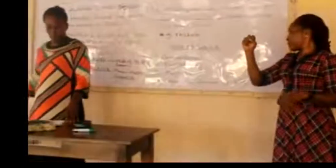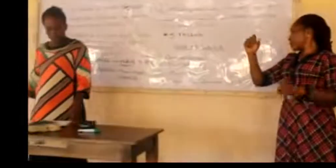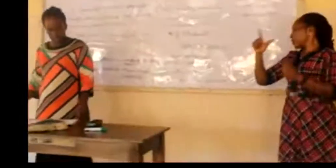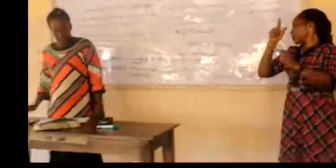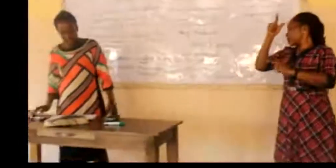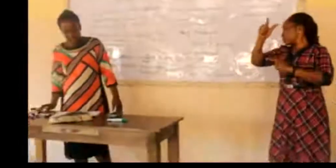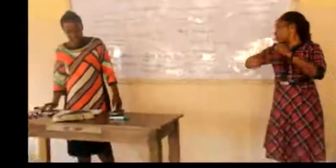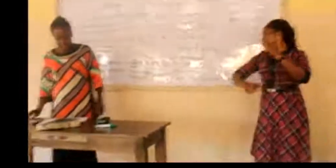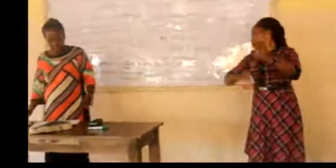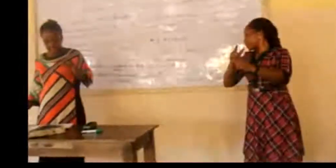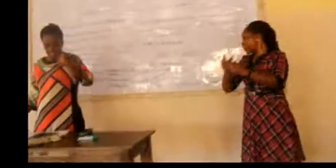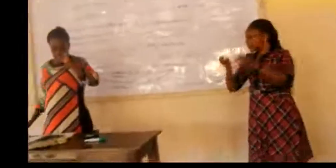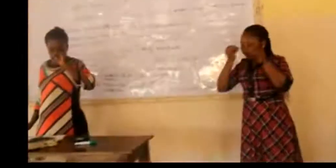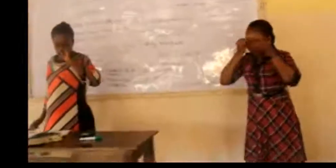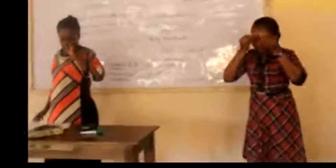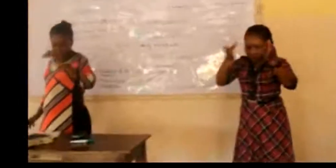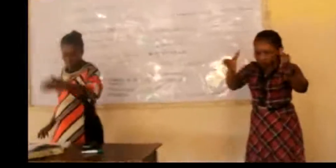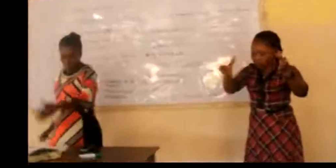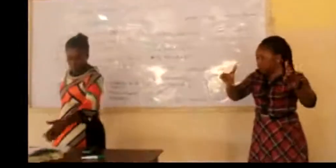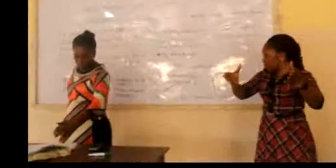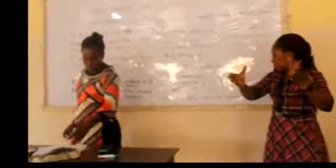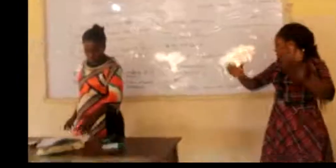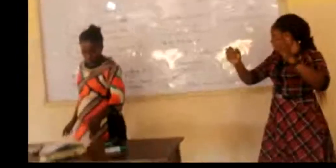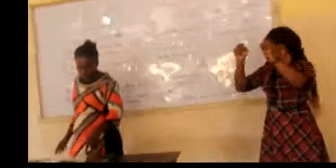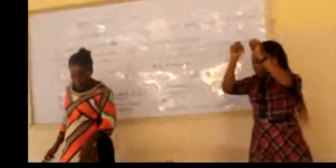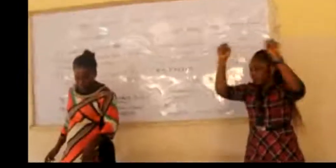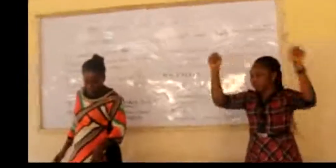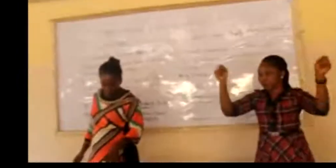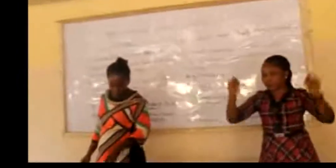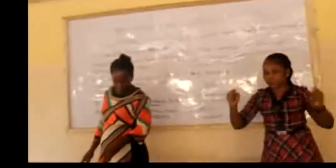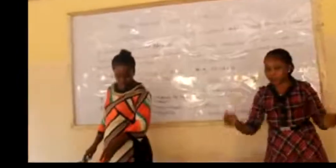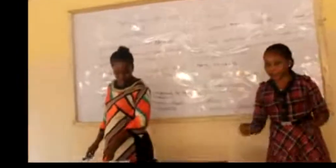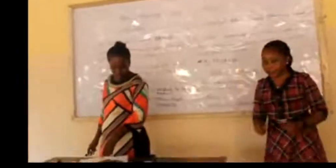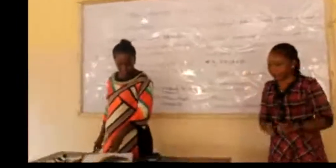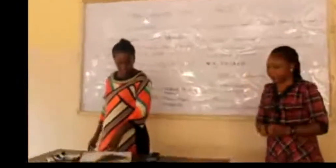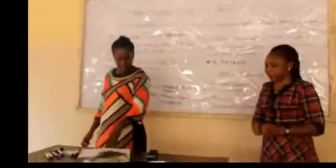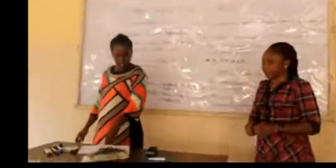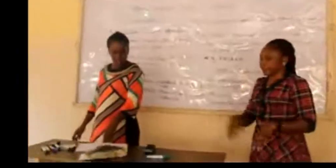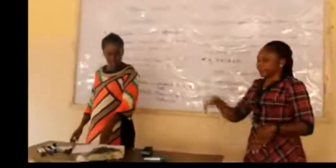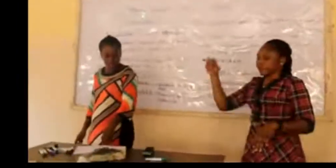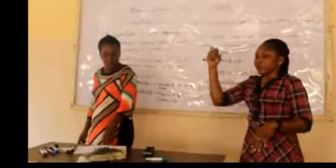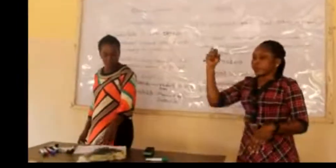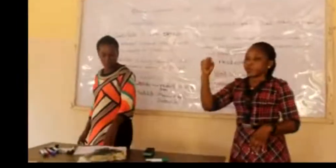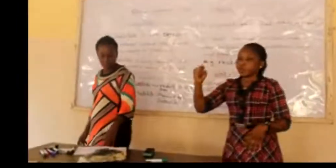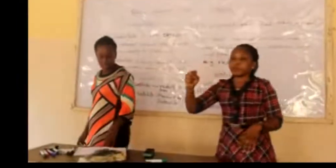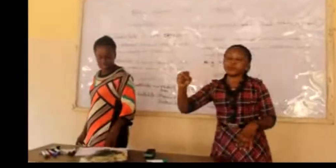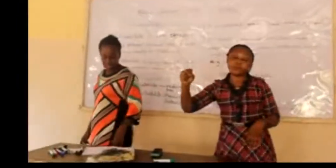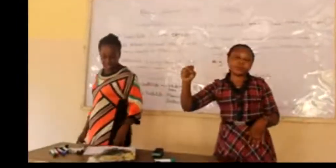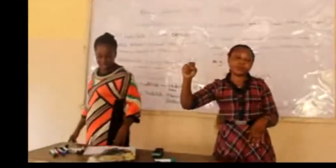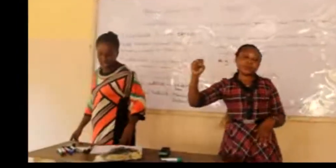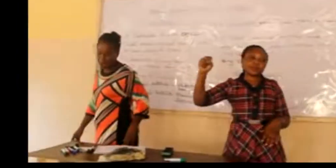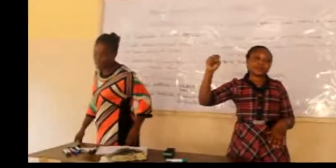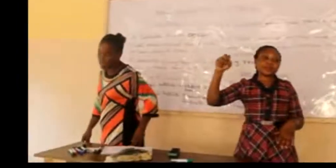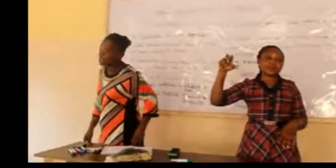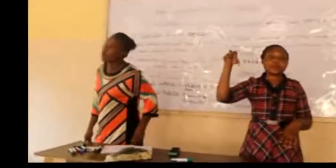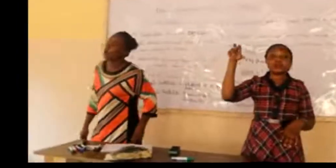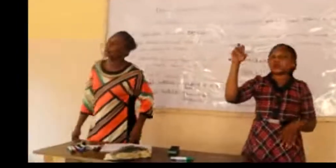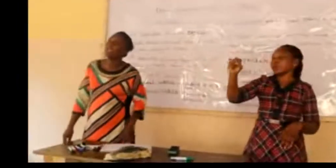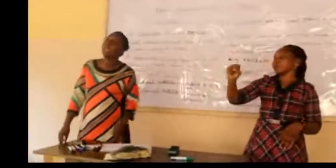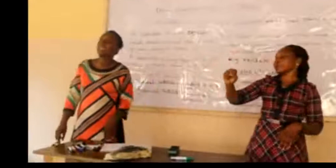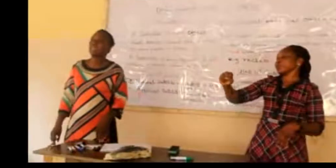Geographic Information System, satellite has made it possible that some information concerning geography of an area can